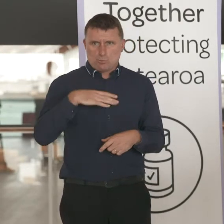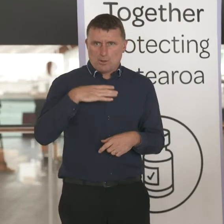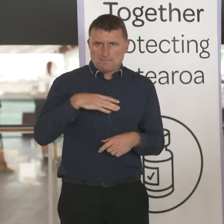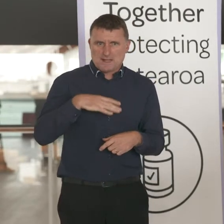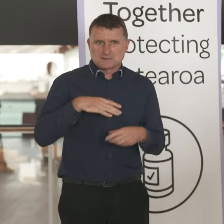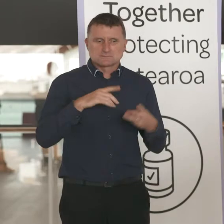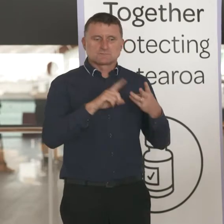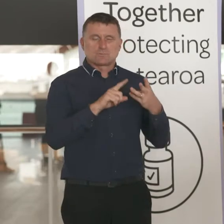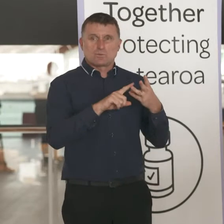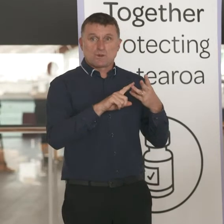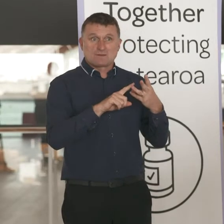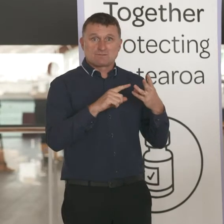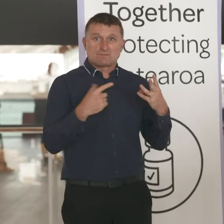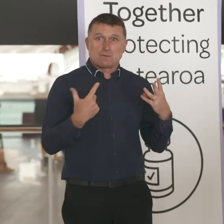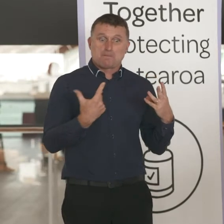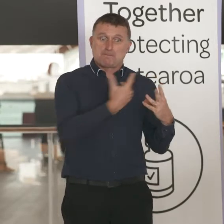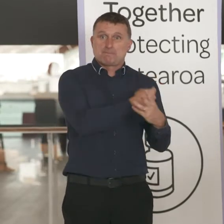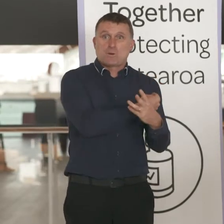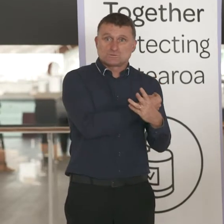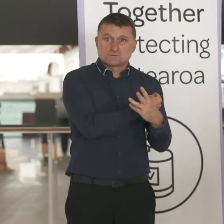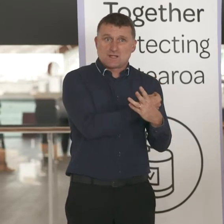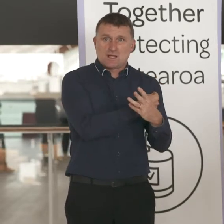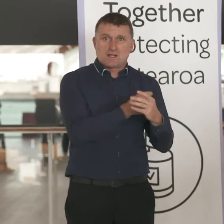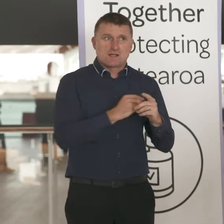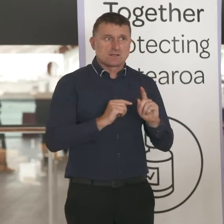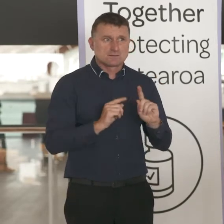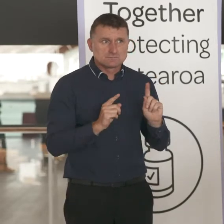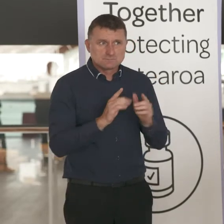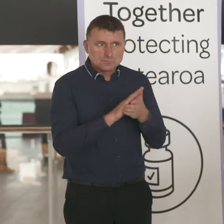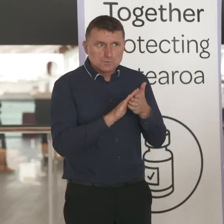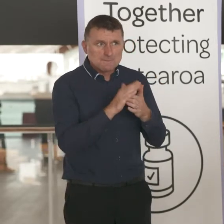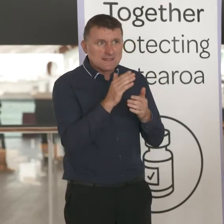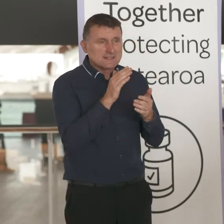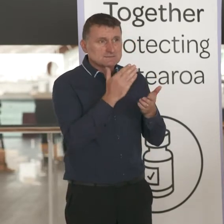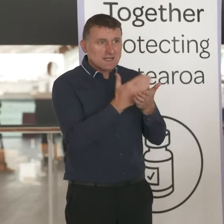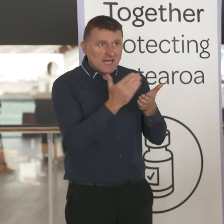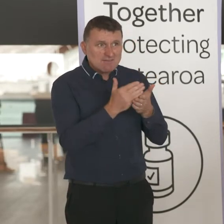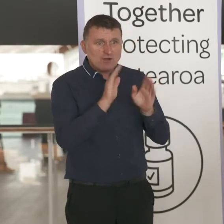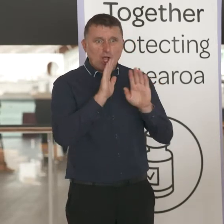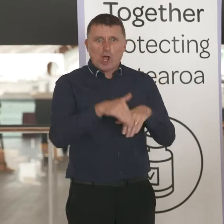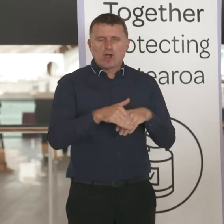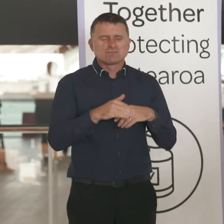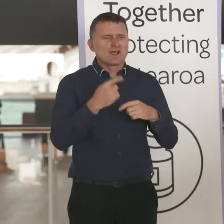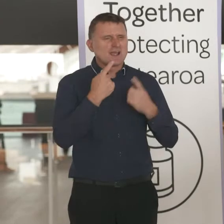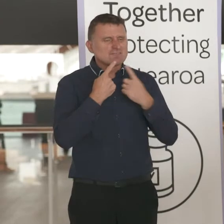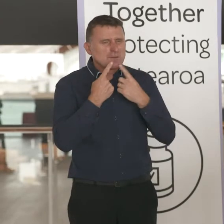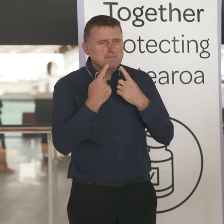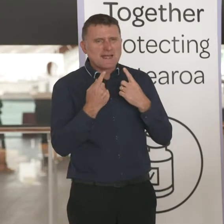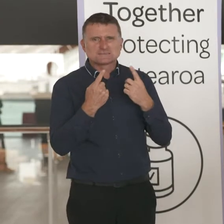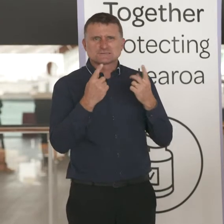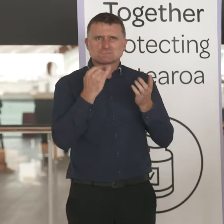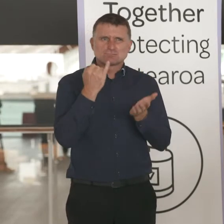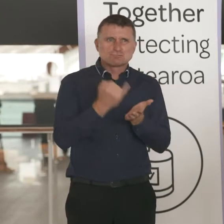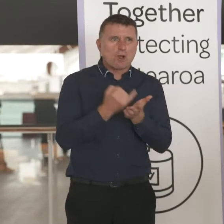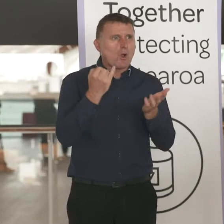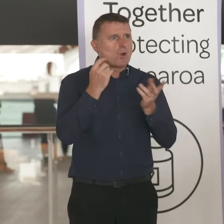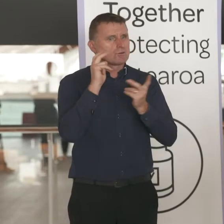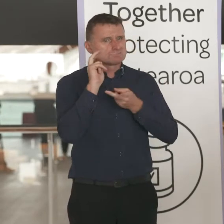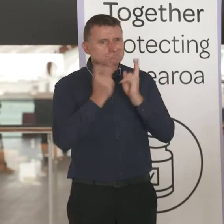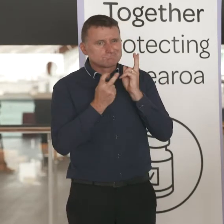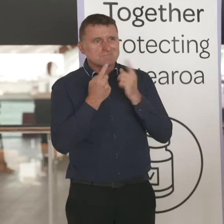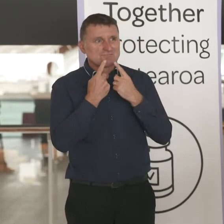around boosters? Yeah, so do I have concerns about the misinformation, especially around boosters and pregnancy?